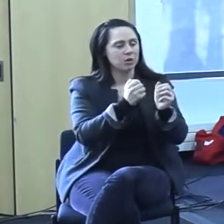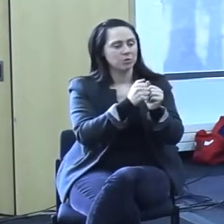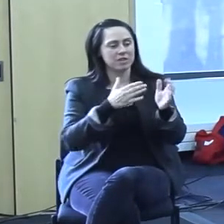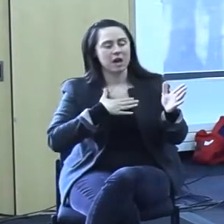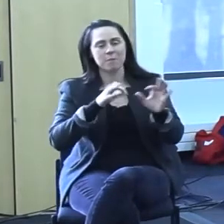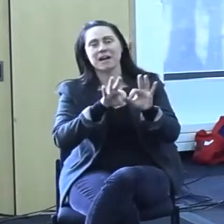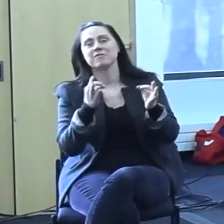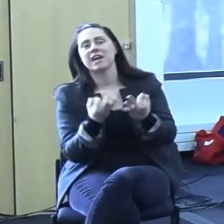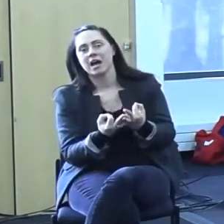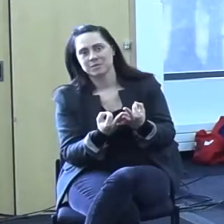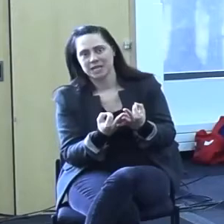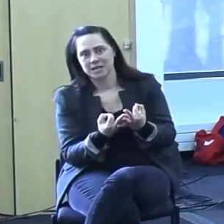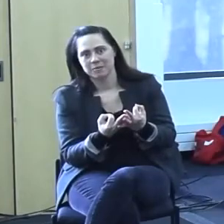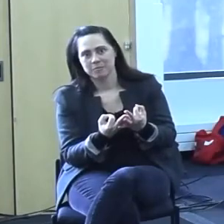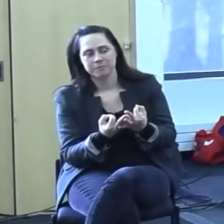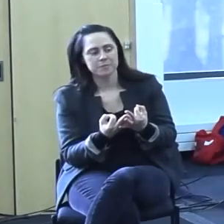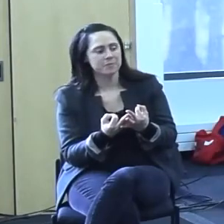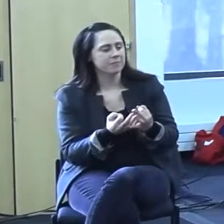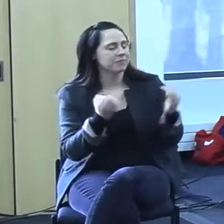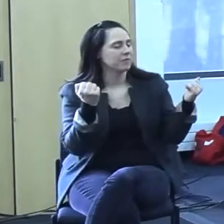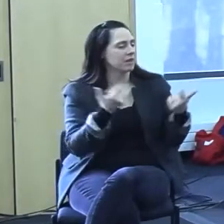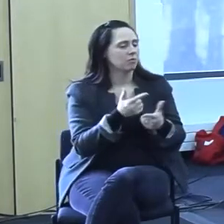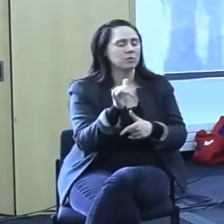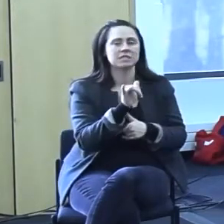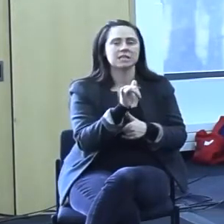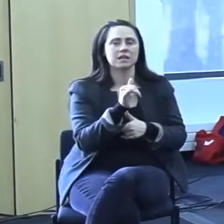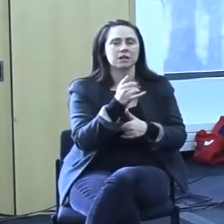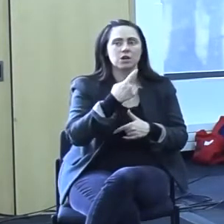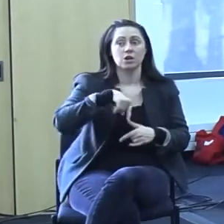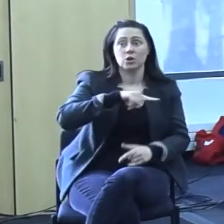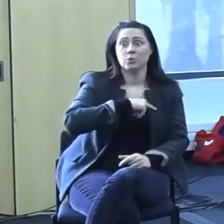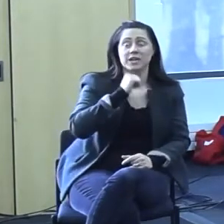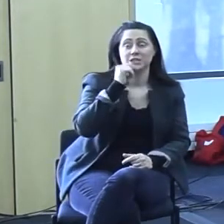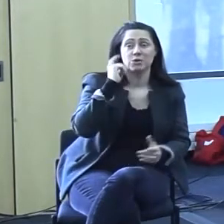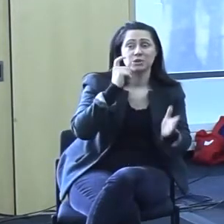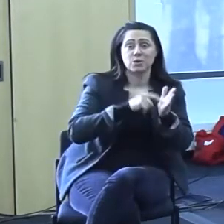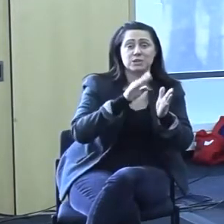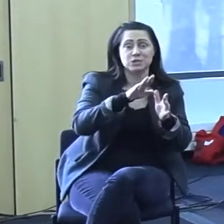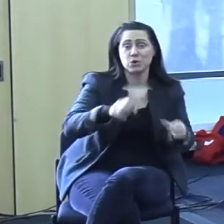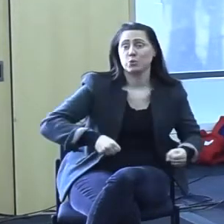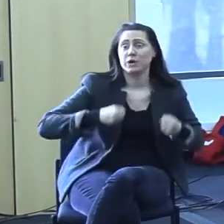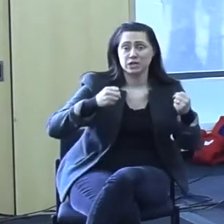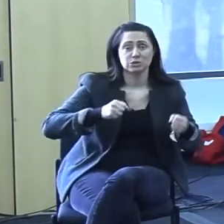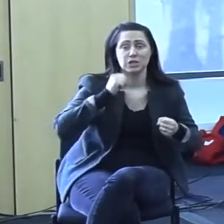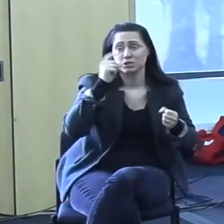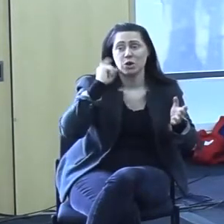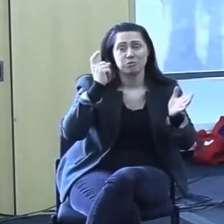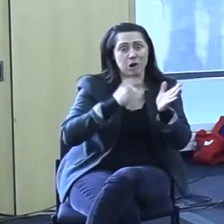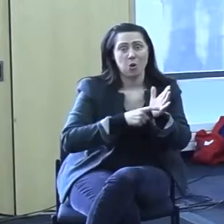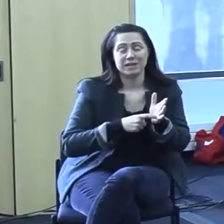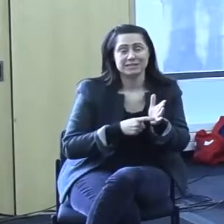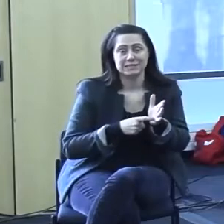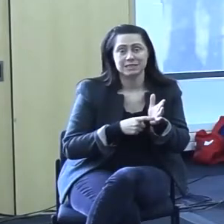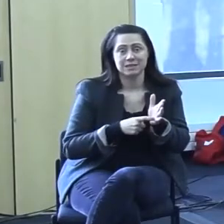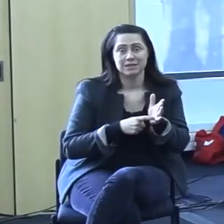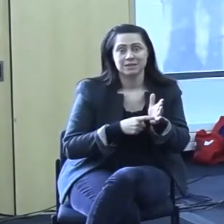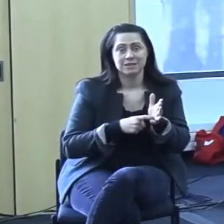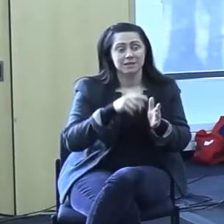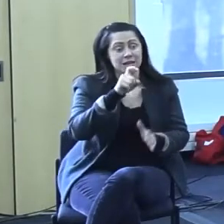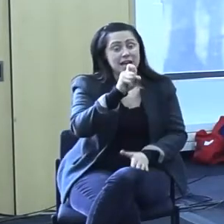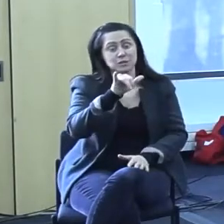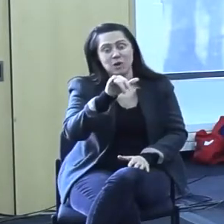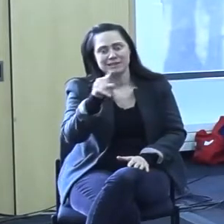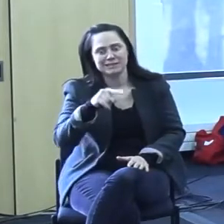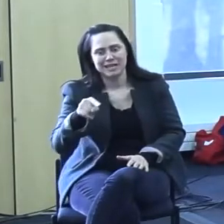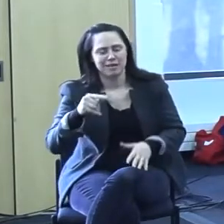family, and everyone was like, "We don't even notice your wheelchair, or, like we don't even notice like